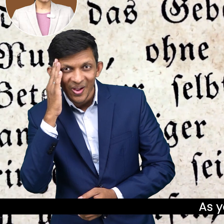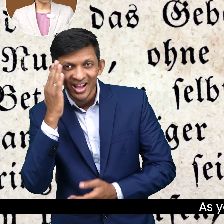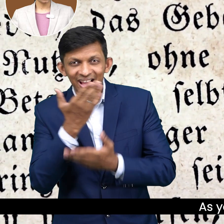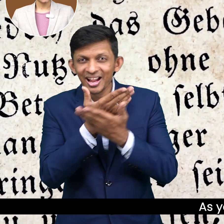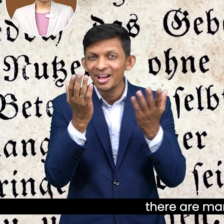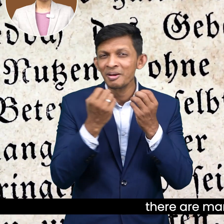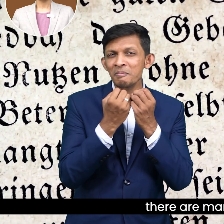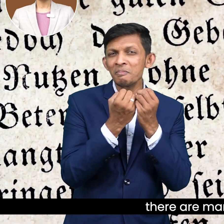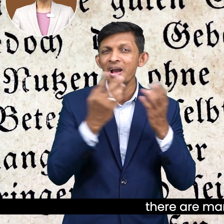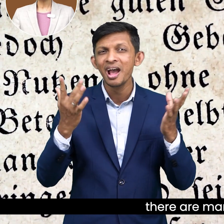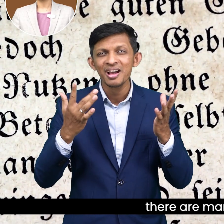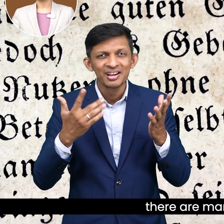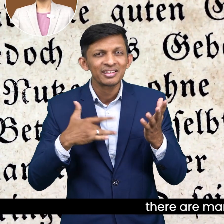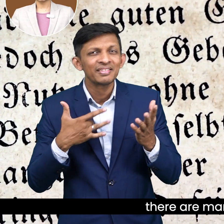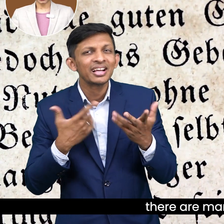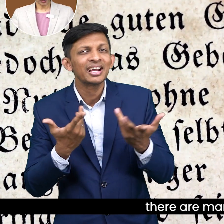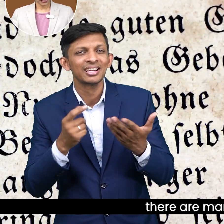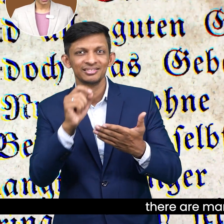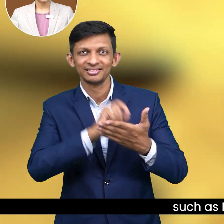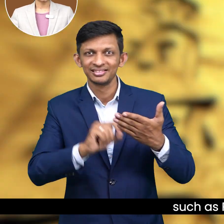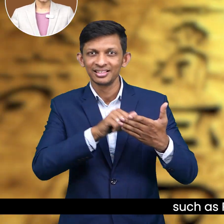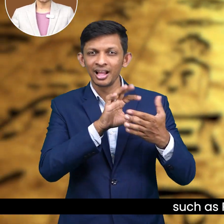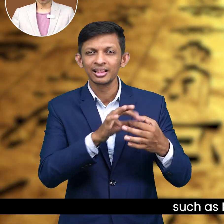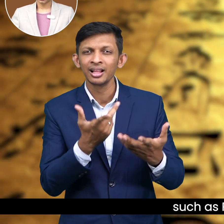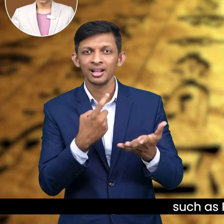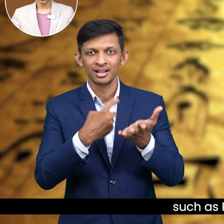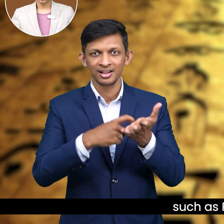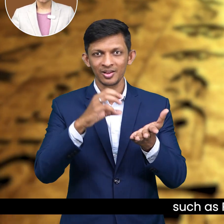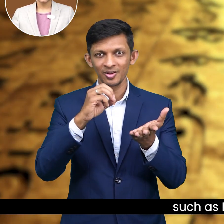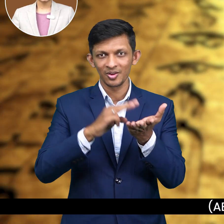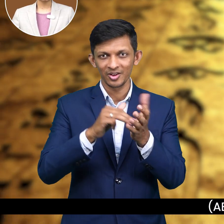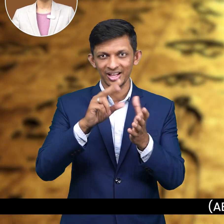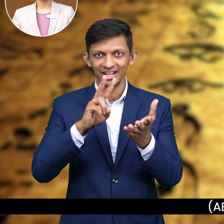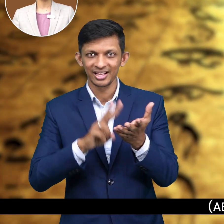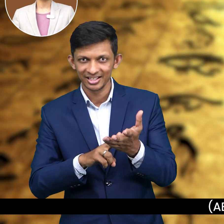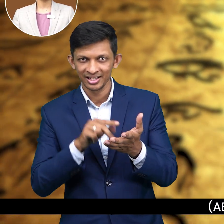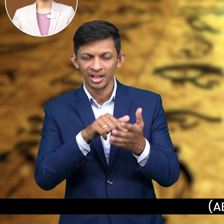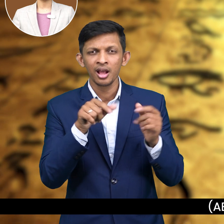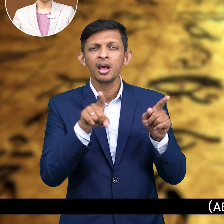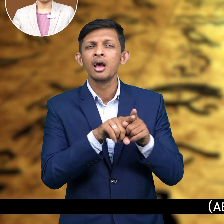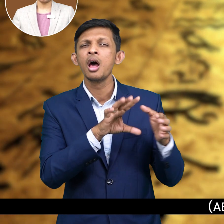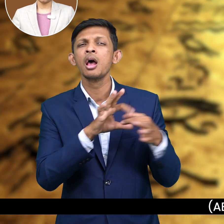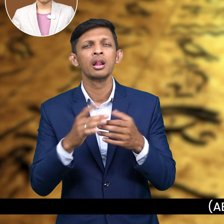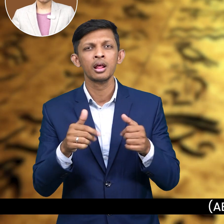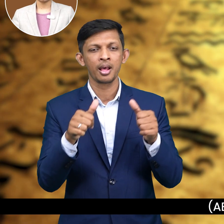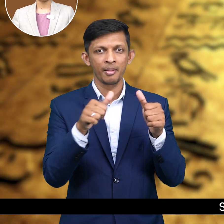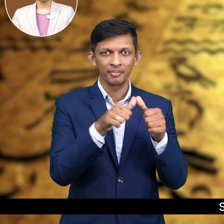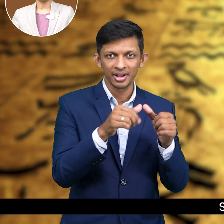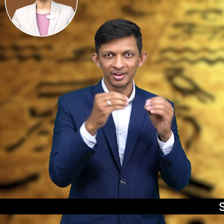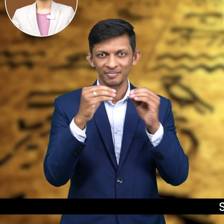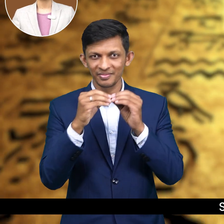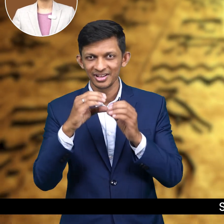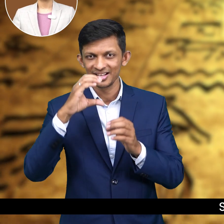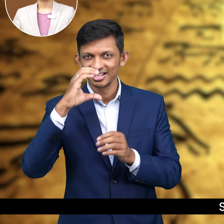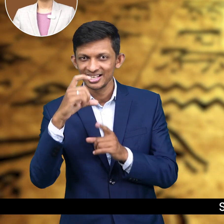As you know, there are many kinds of scripts such as Roman script, A, B, C, D, F, so